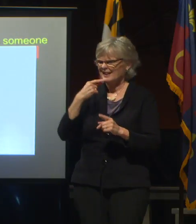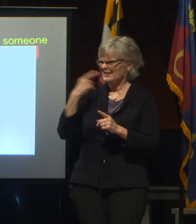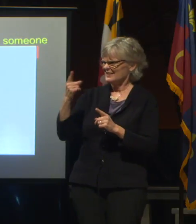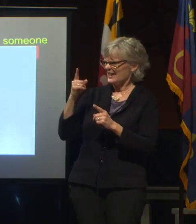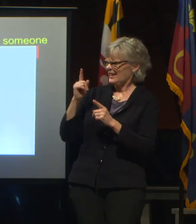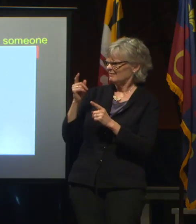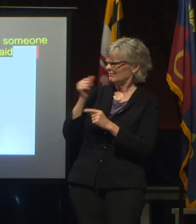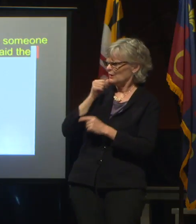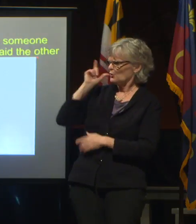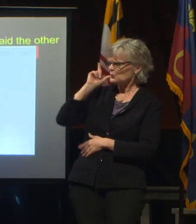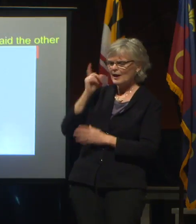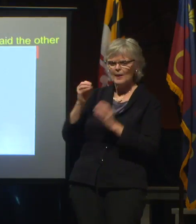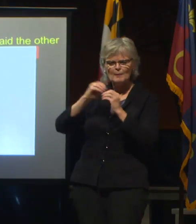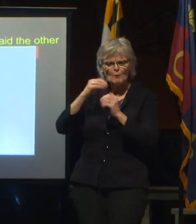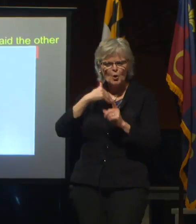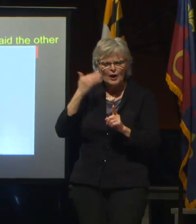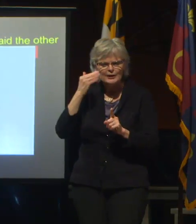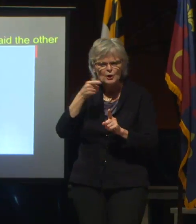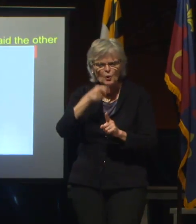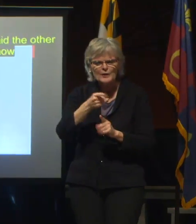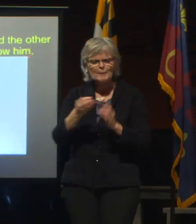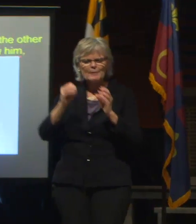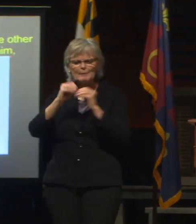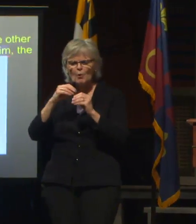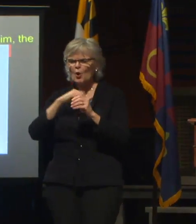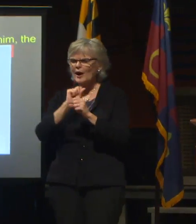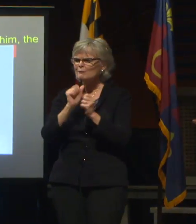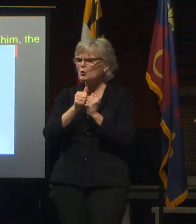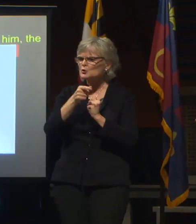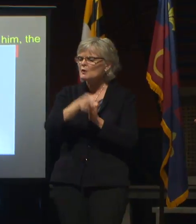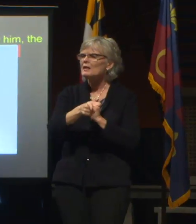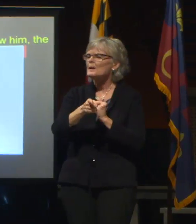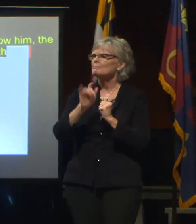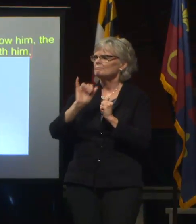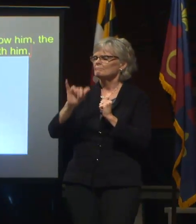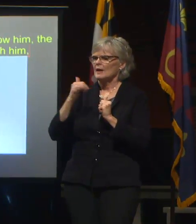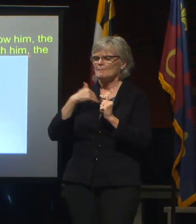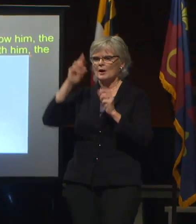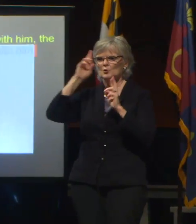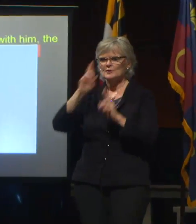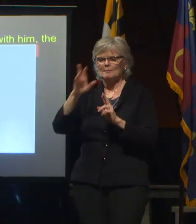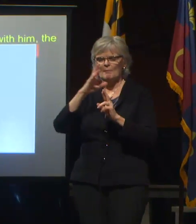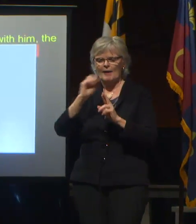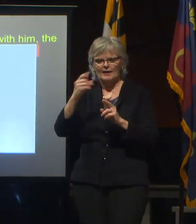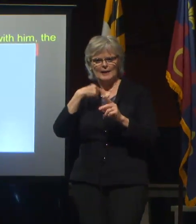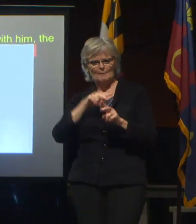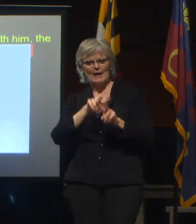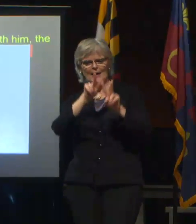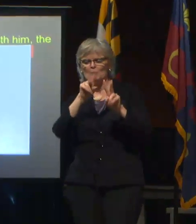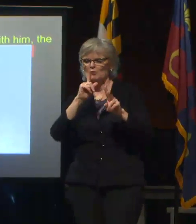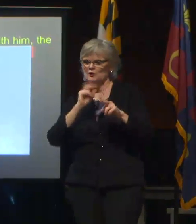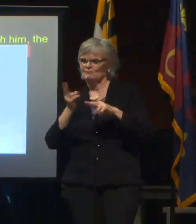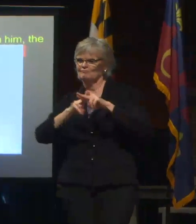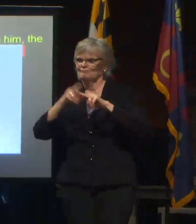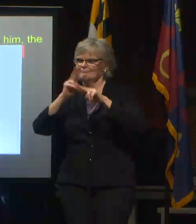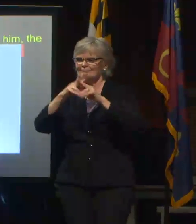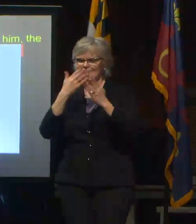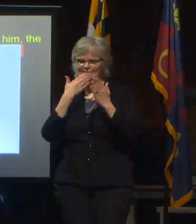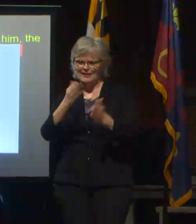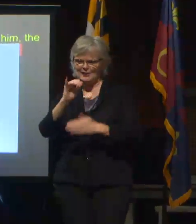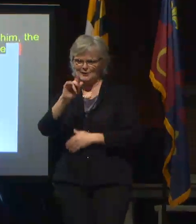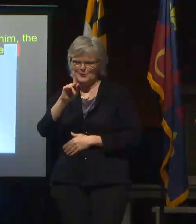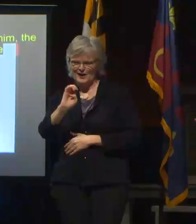day that the more I've gotten to know him and the more I've had a chance to work with him, the more my respect and admiration has grown. So I want to thank you again,